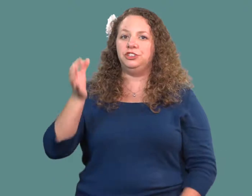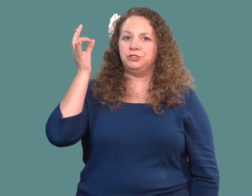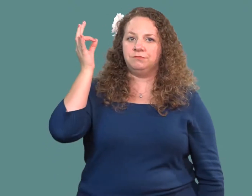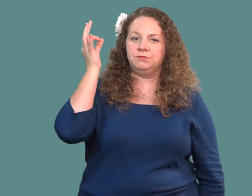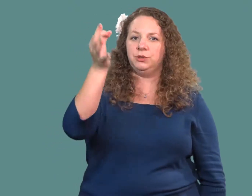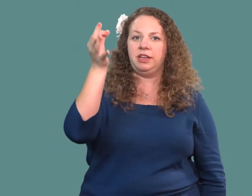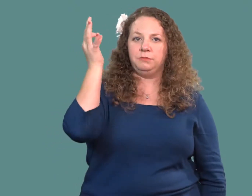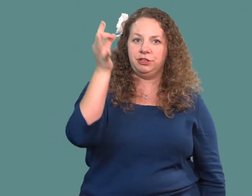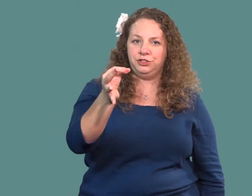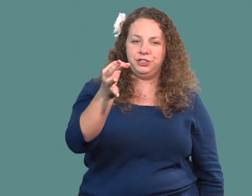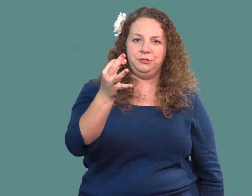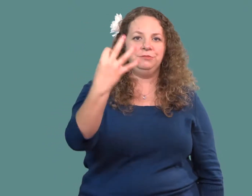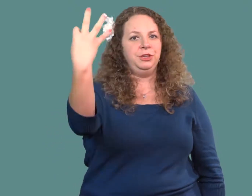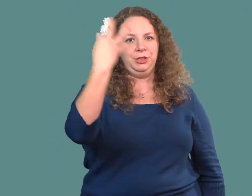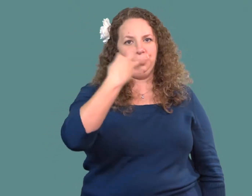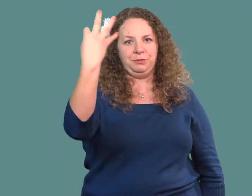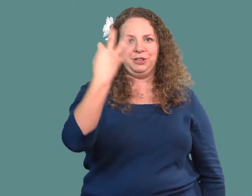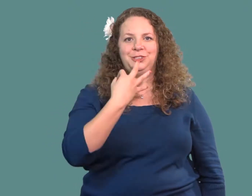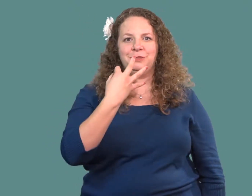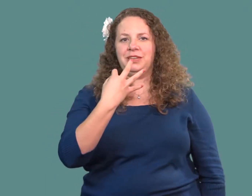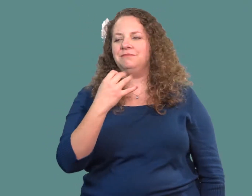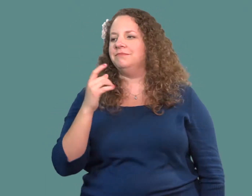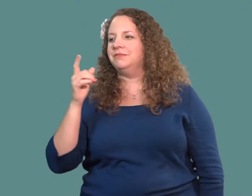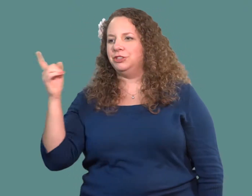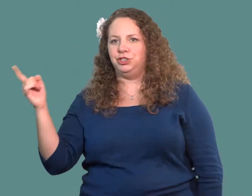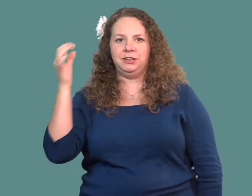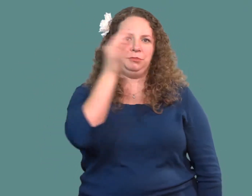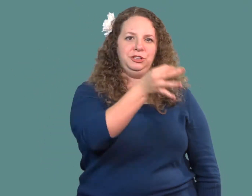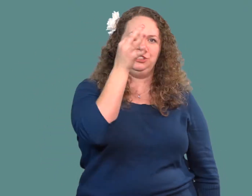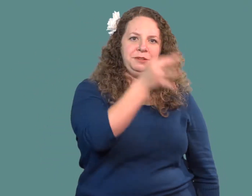Preach, so I can preach to you, you can preach to me, she can preach to him.